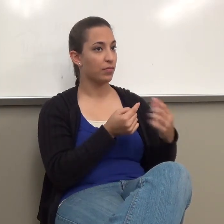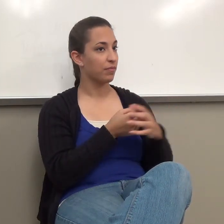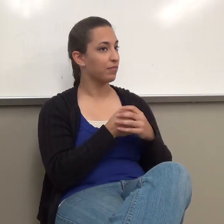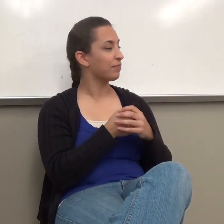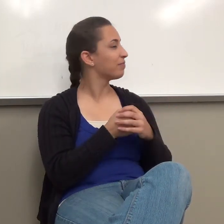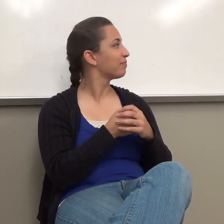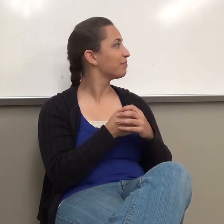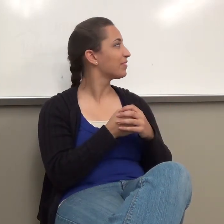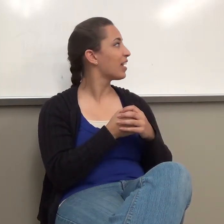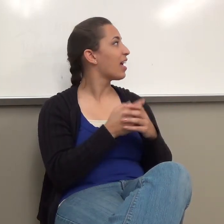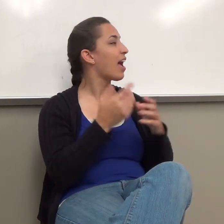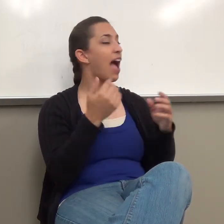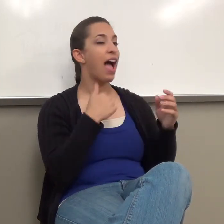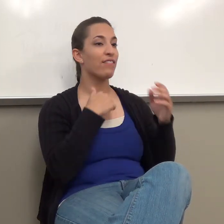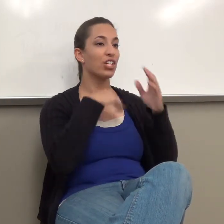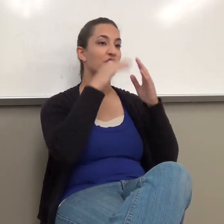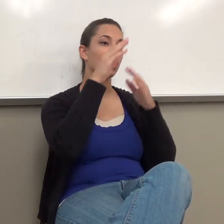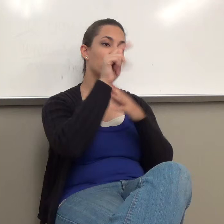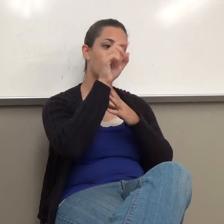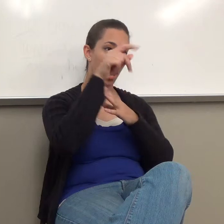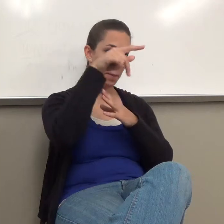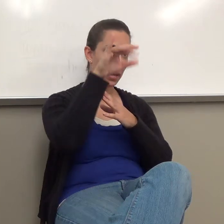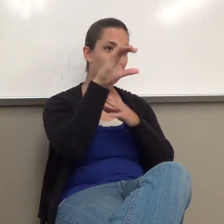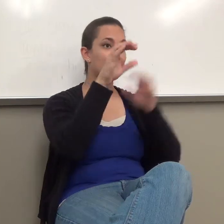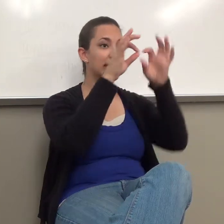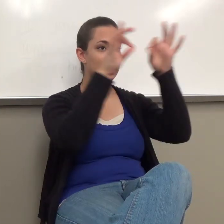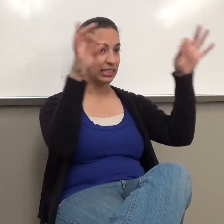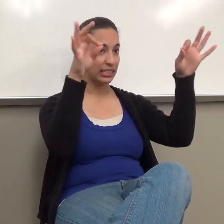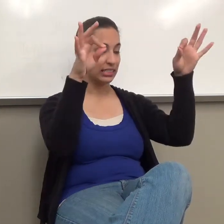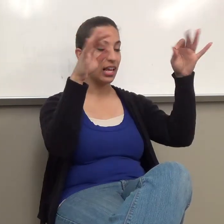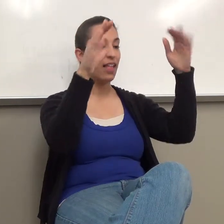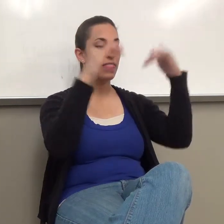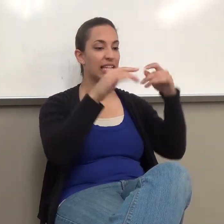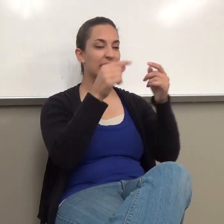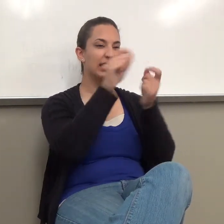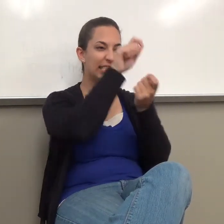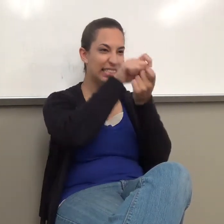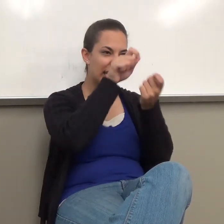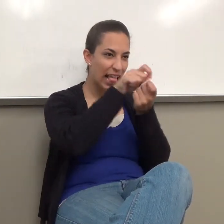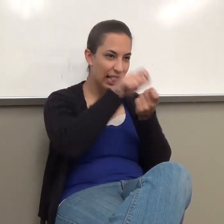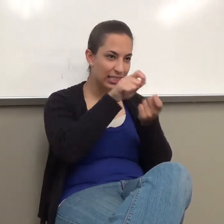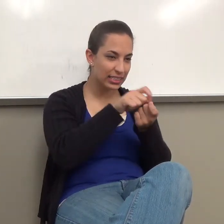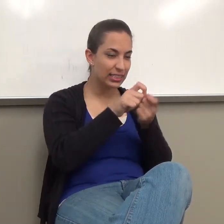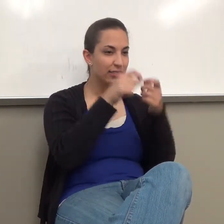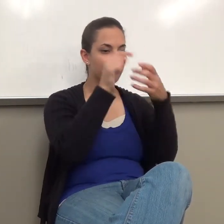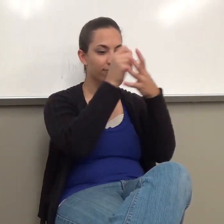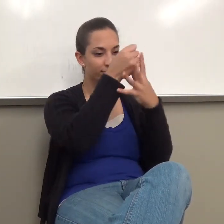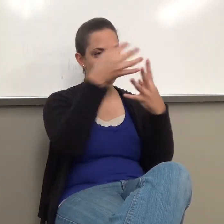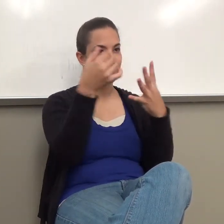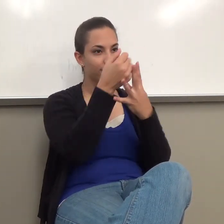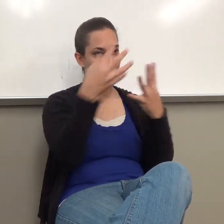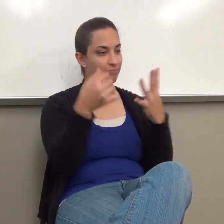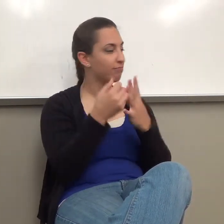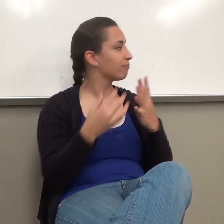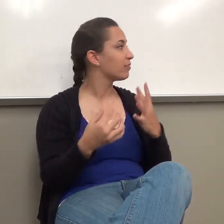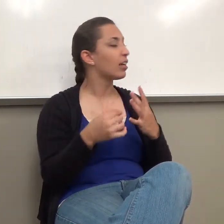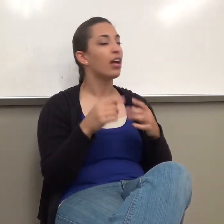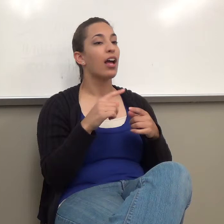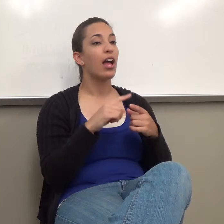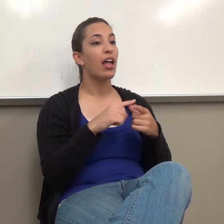and then the details, which this one has. And then remember the way I teach it. Now, some other people may have